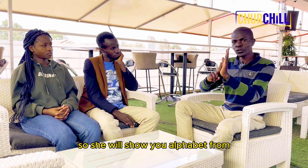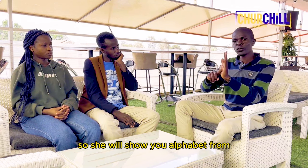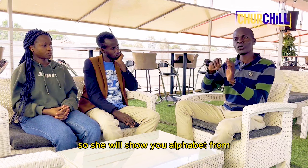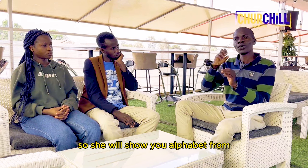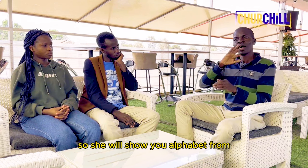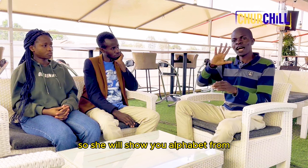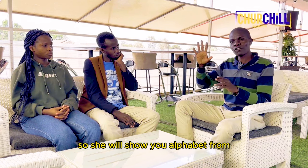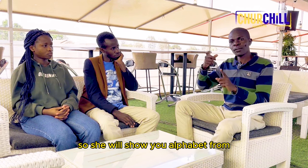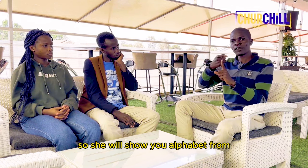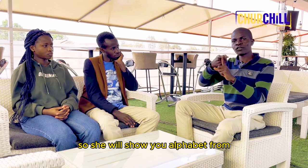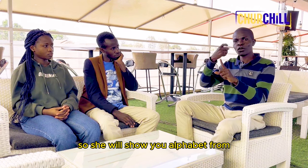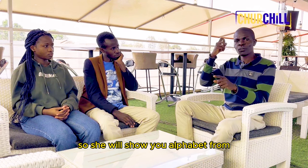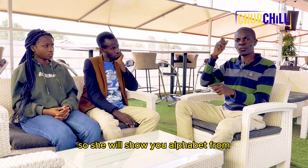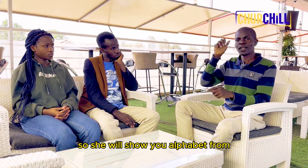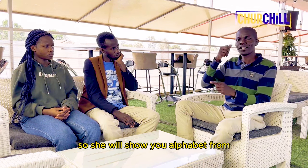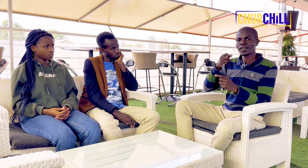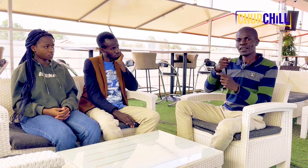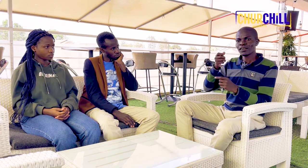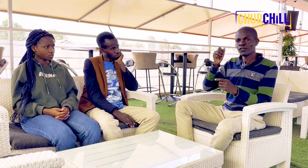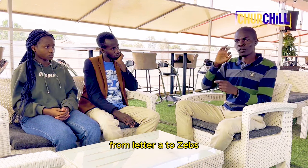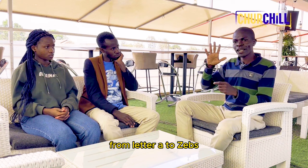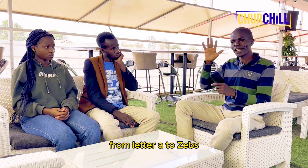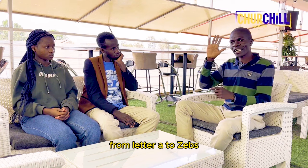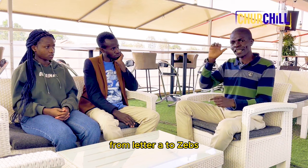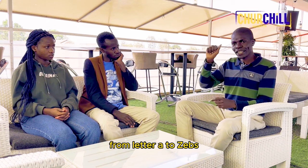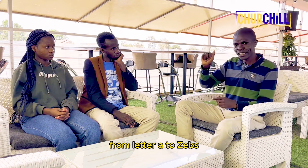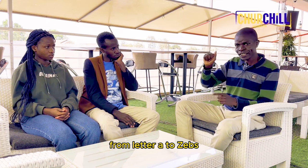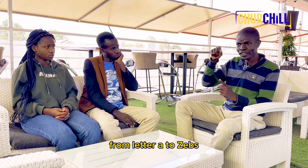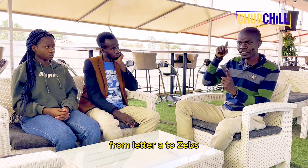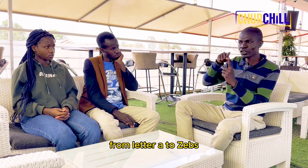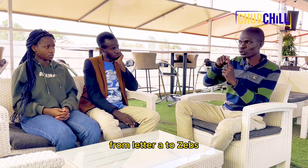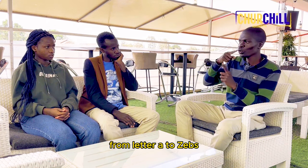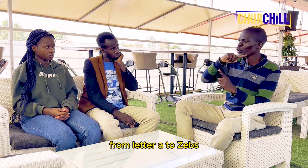you alphabet from letter A to Z.